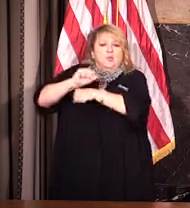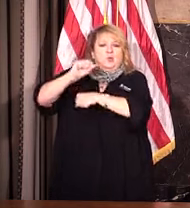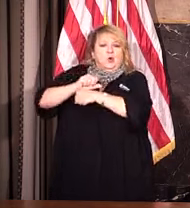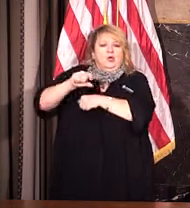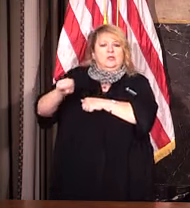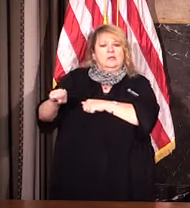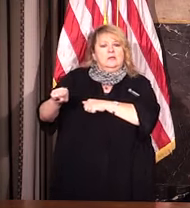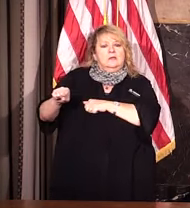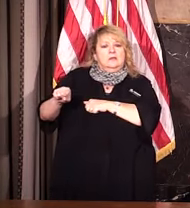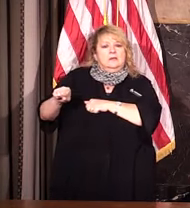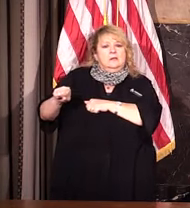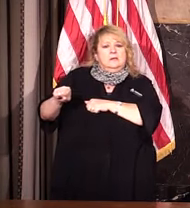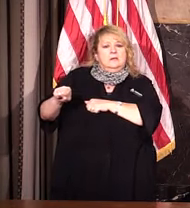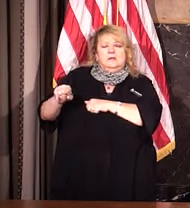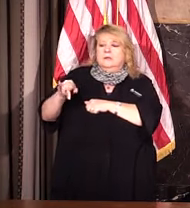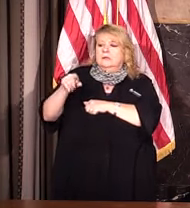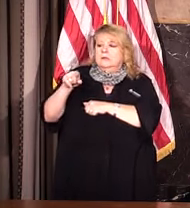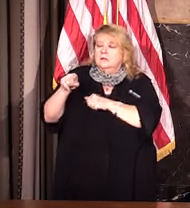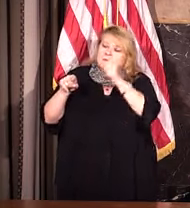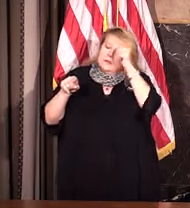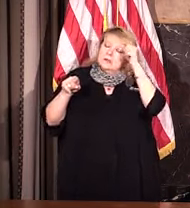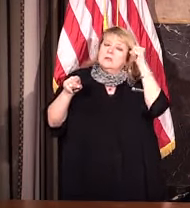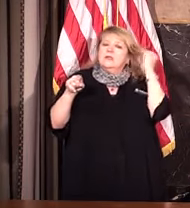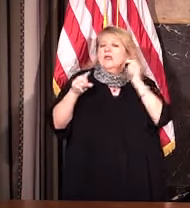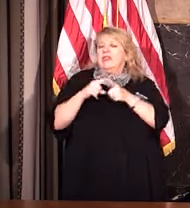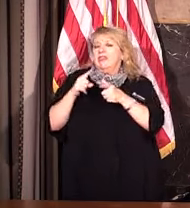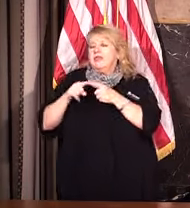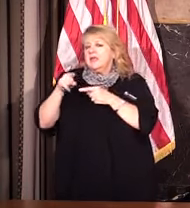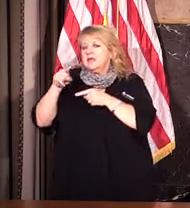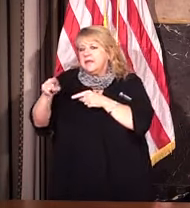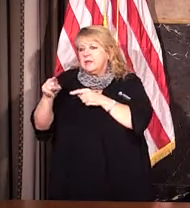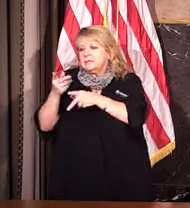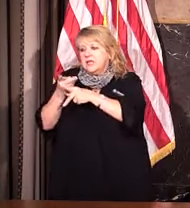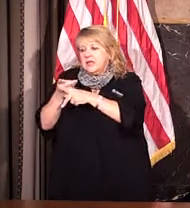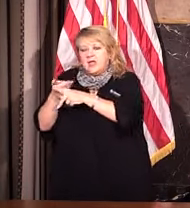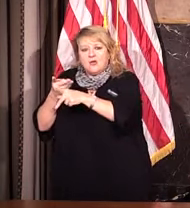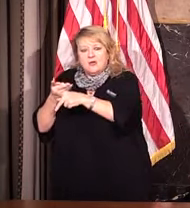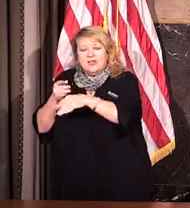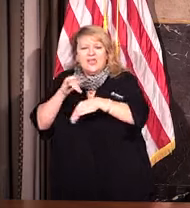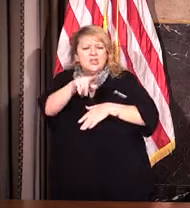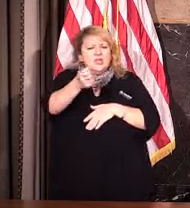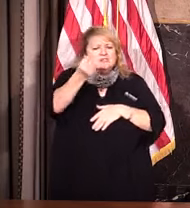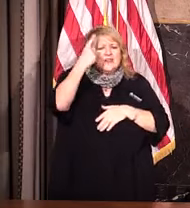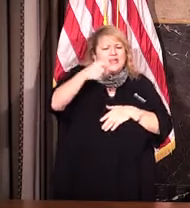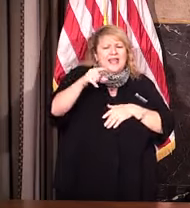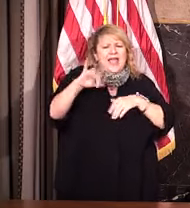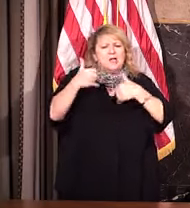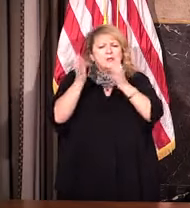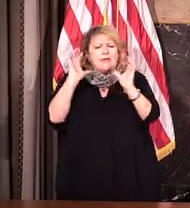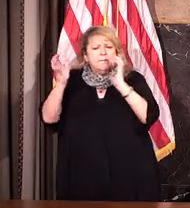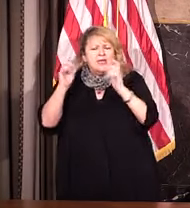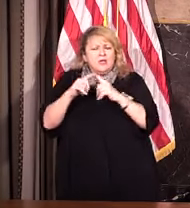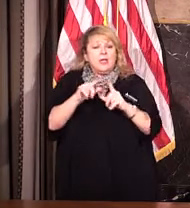play a football game against 3 other teams at the same time and allow them to substitute in their best players. So from a healthcare